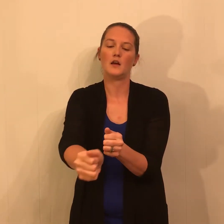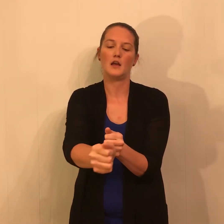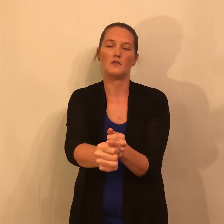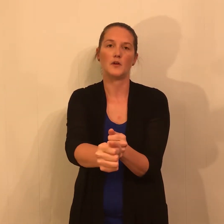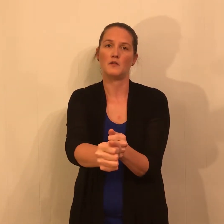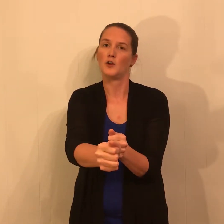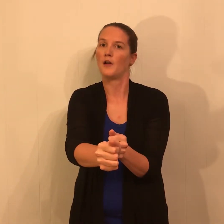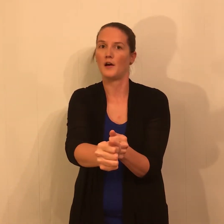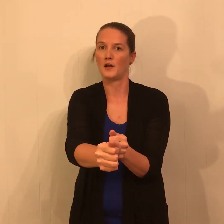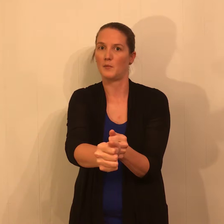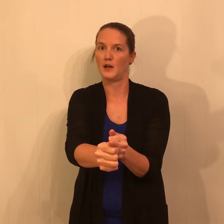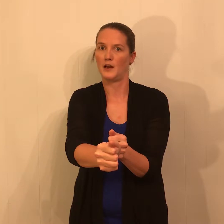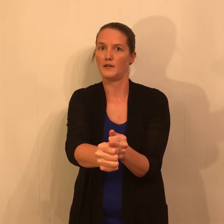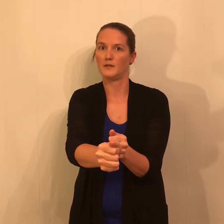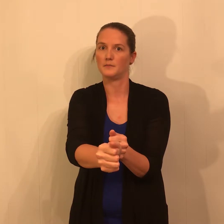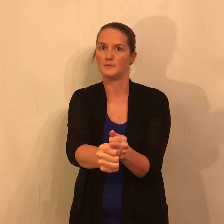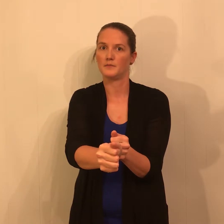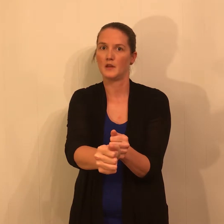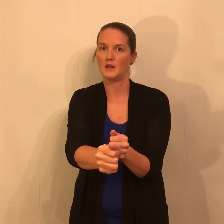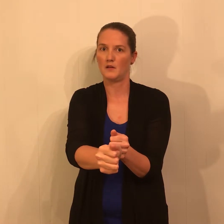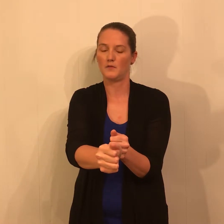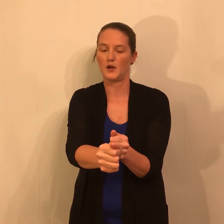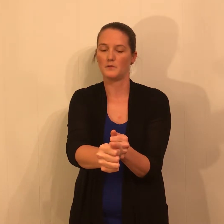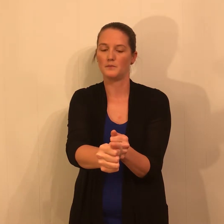in front of your non-dominant hand. In front.